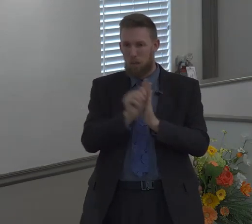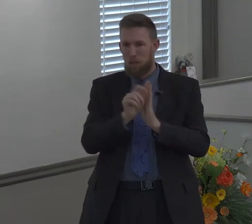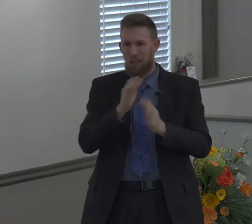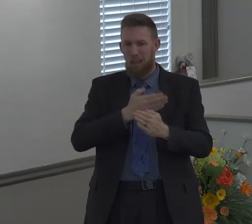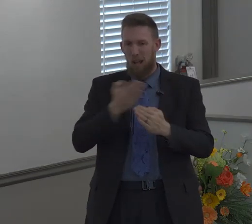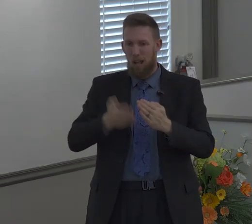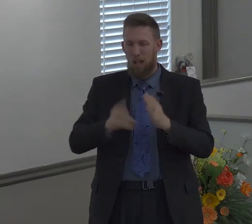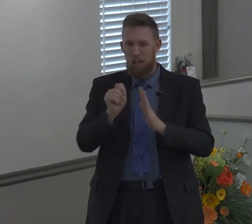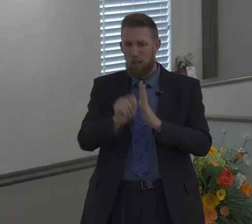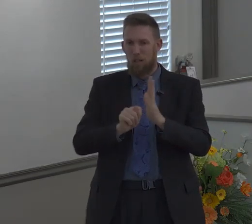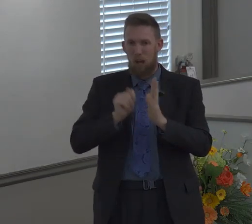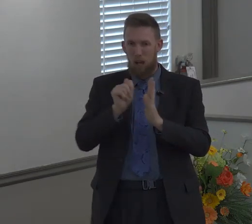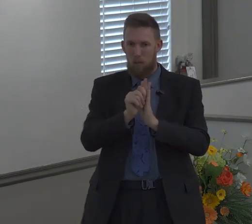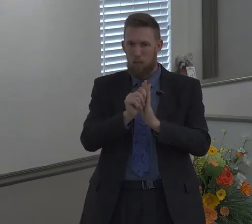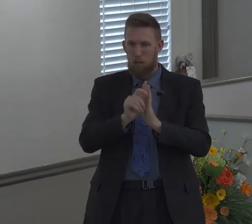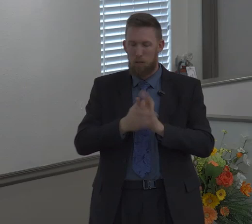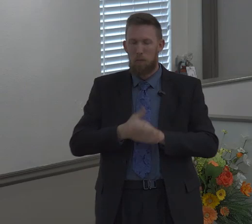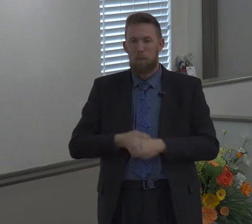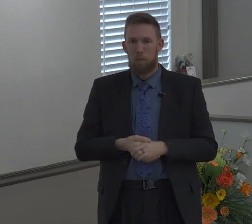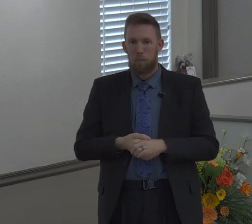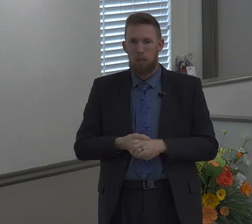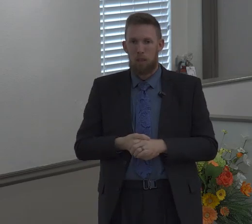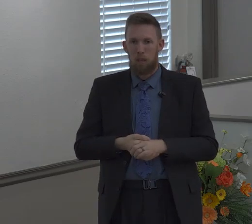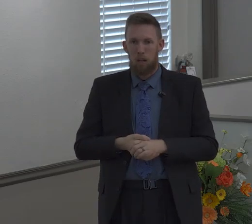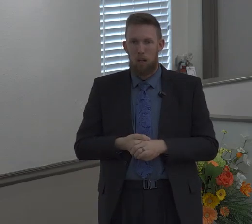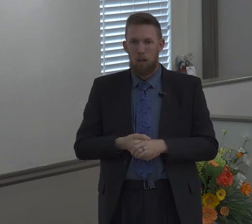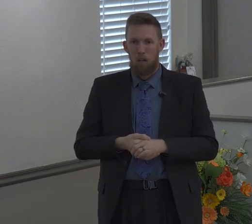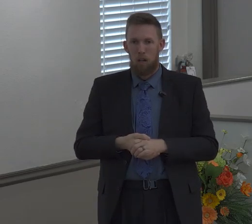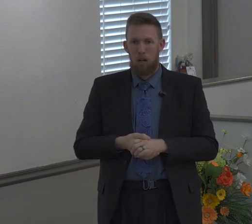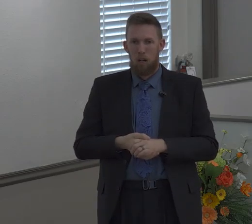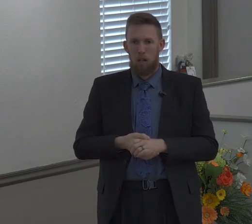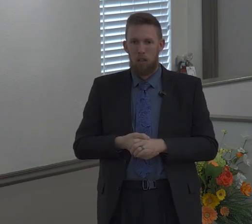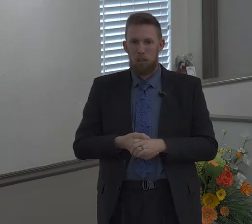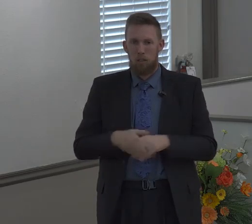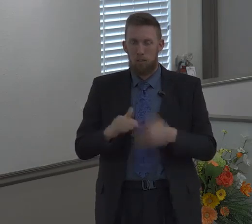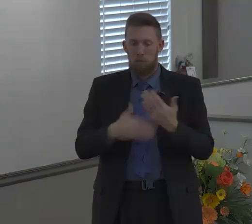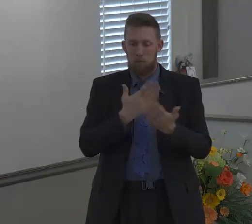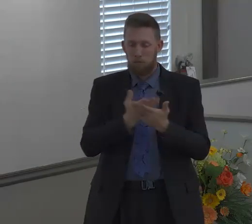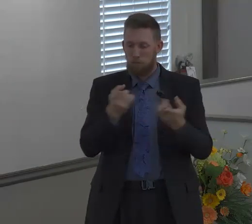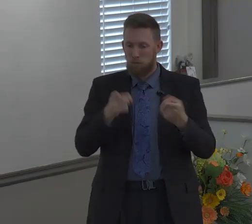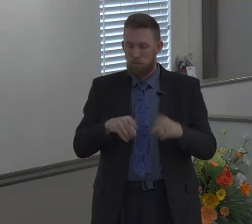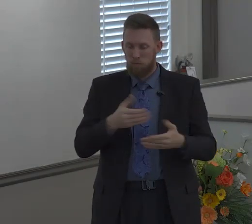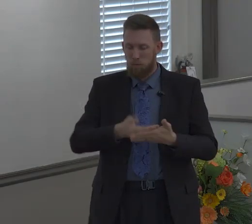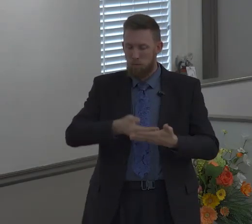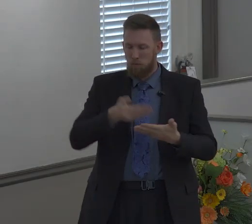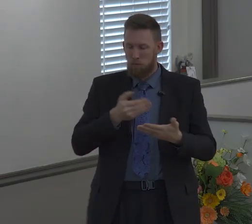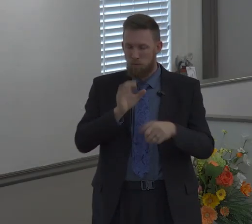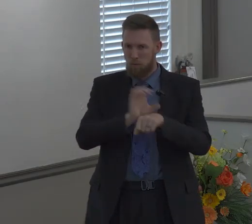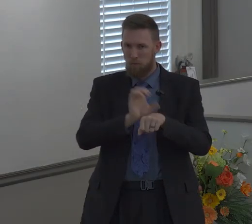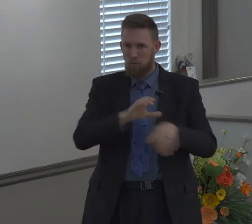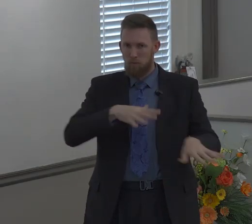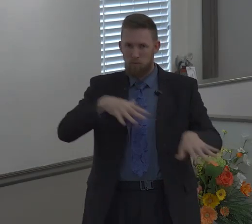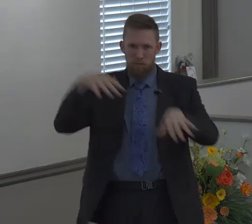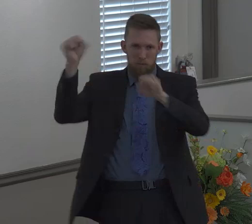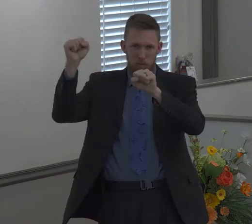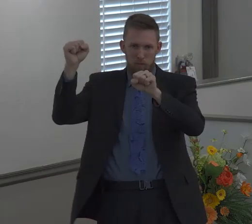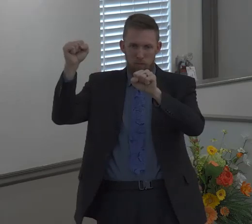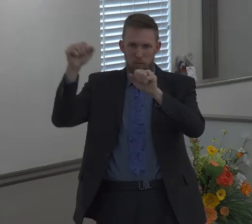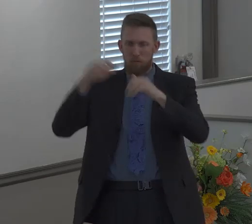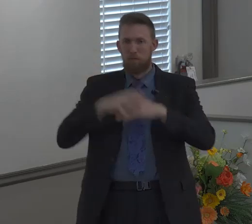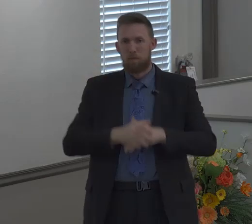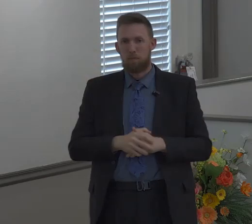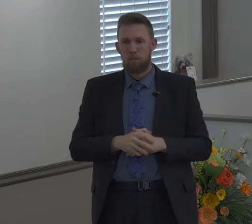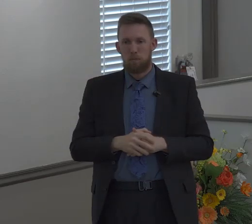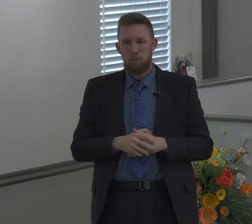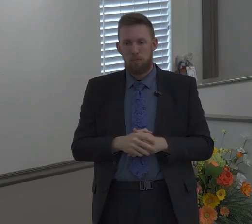this is referring directly to the last days before the church is raptured out. The